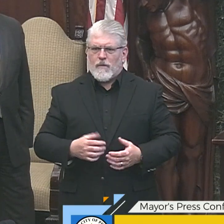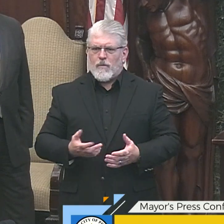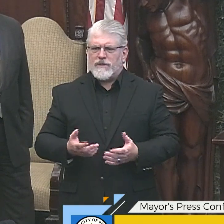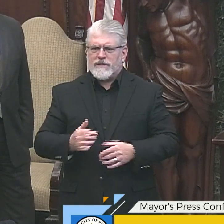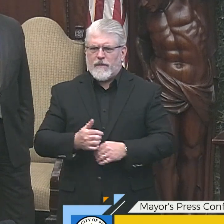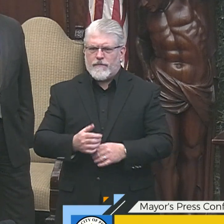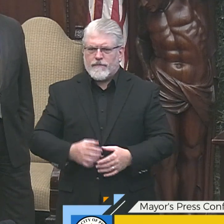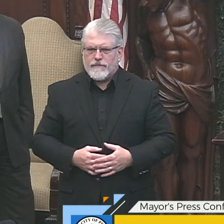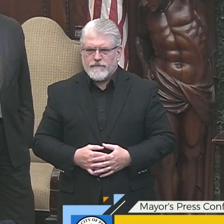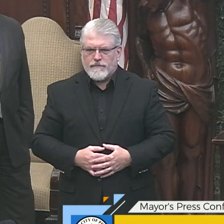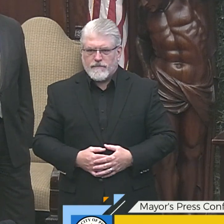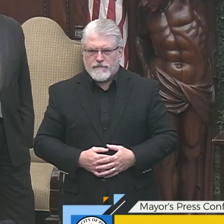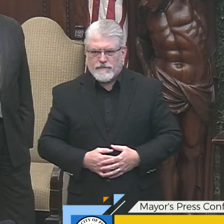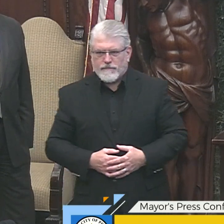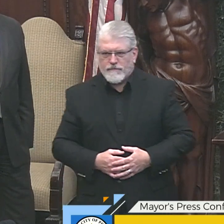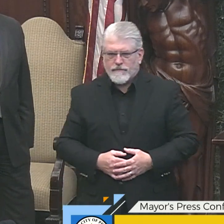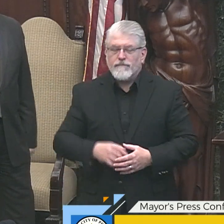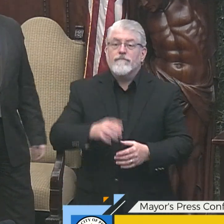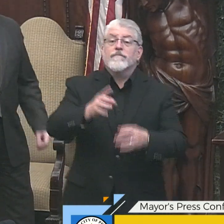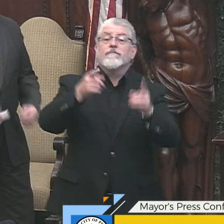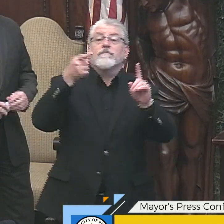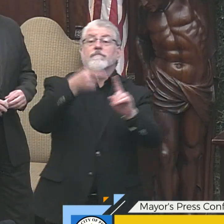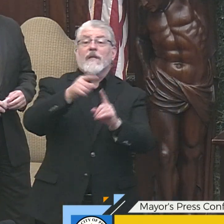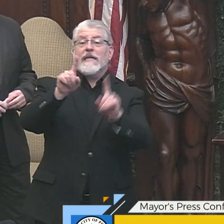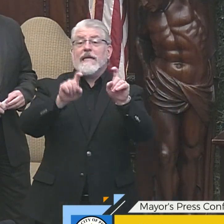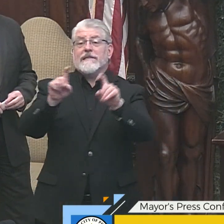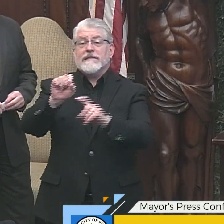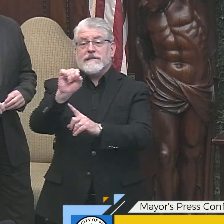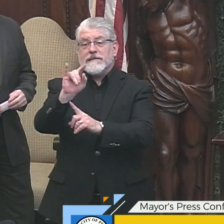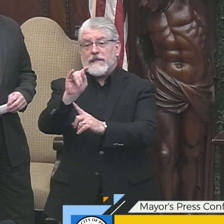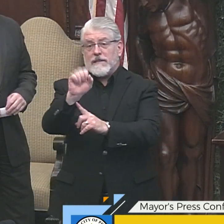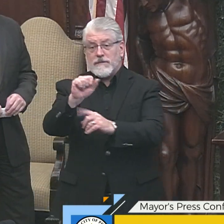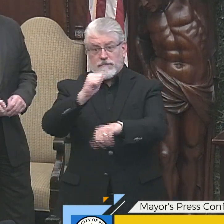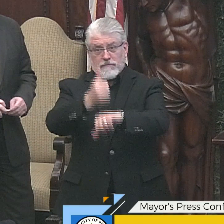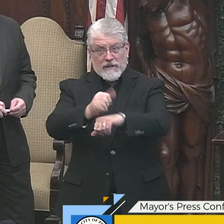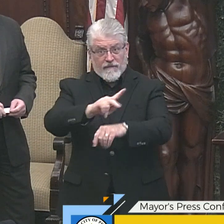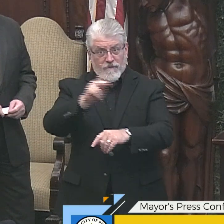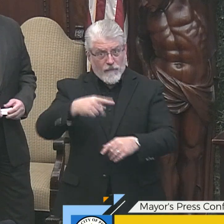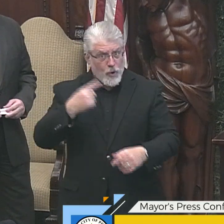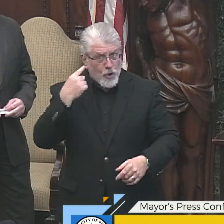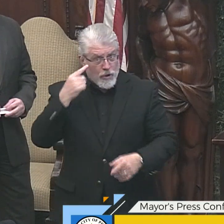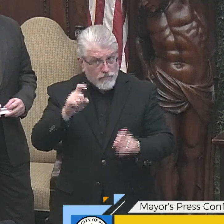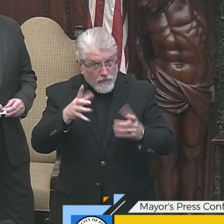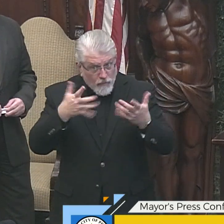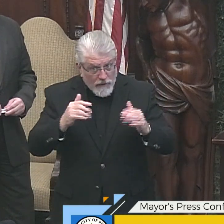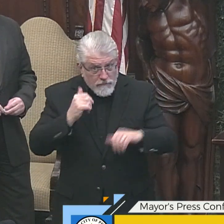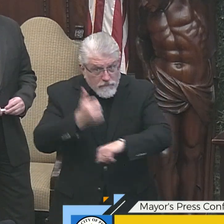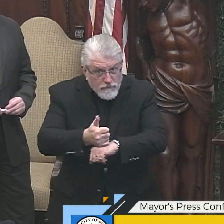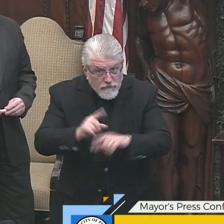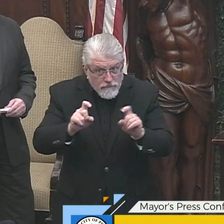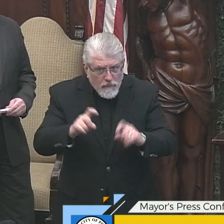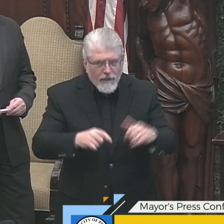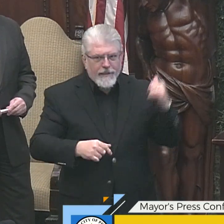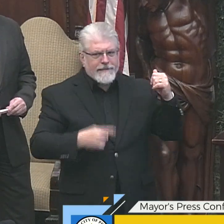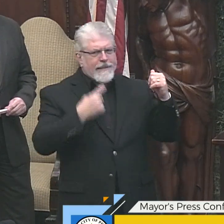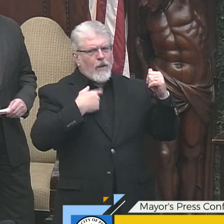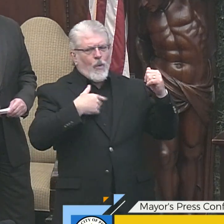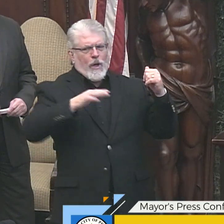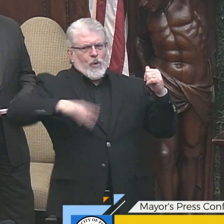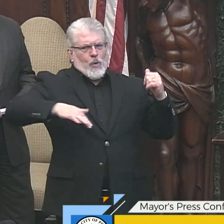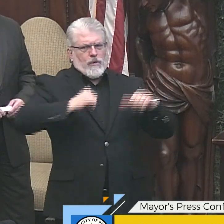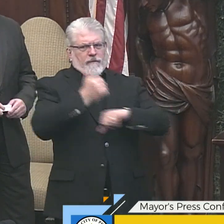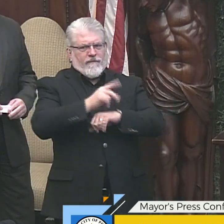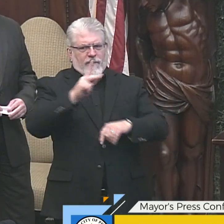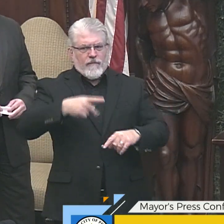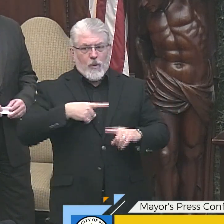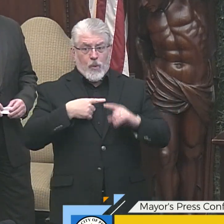we are working with a variety of partners, and the state has been involved in it. And I don't have information on that site yet. I'm hoping that